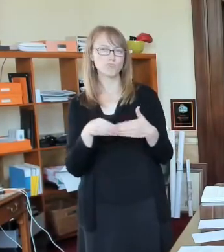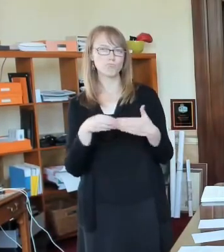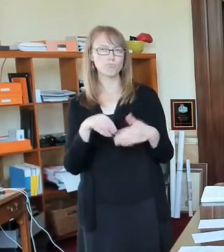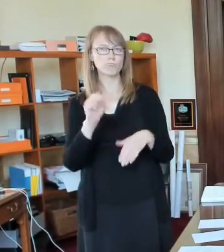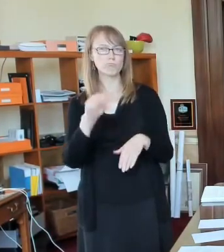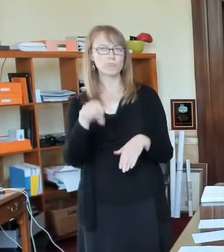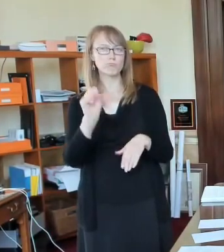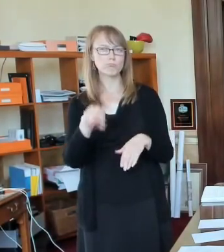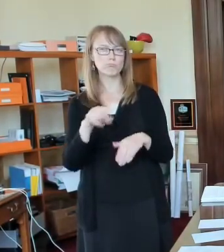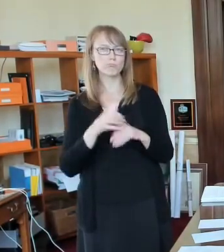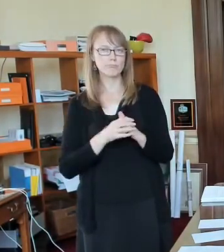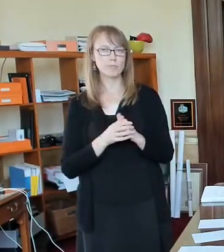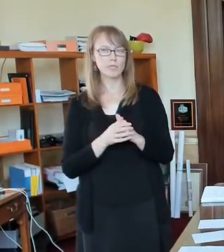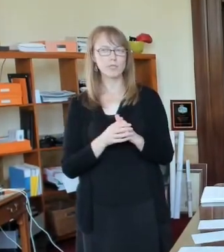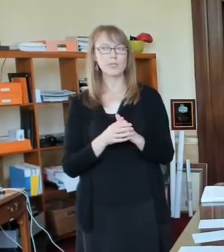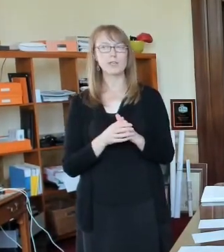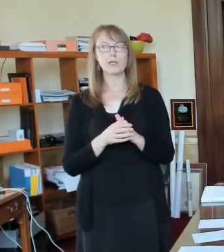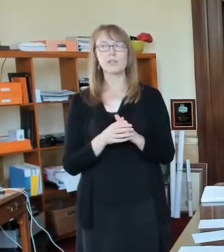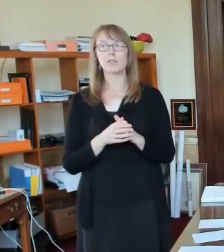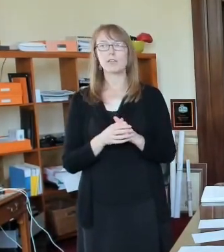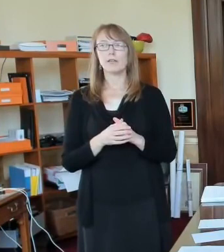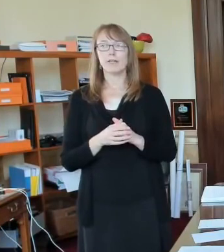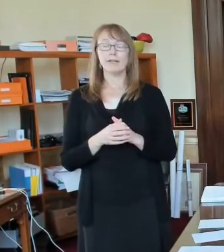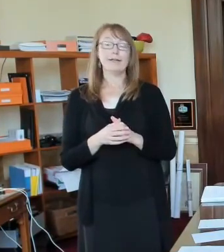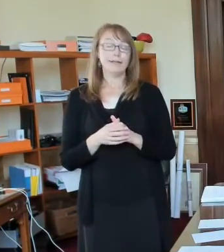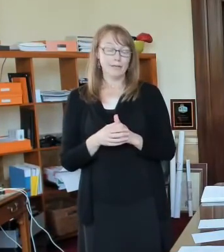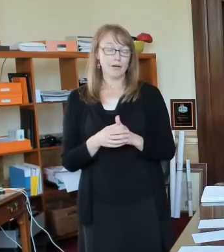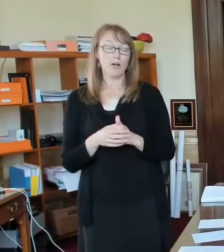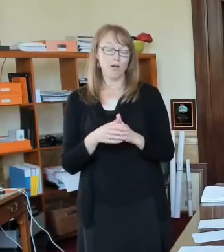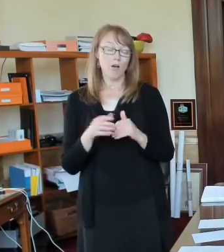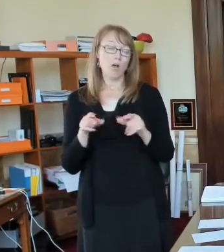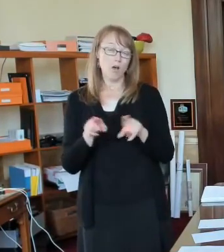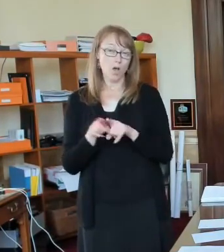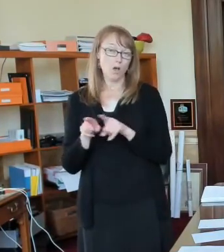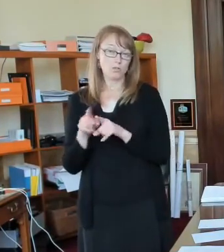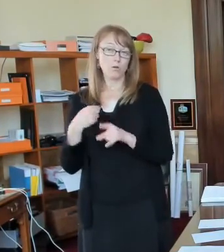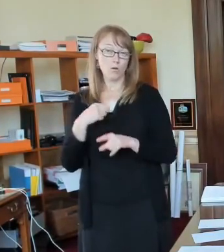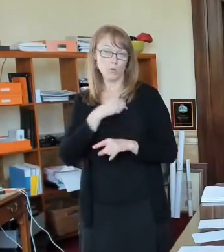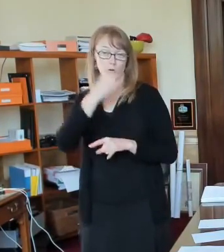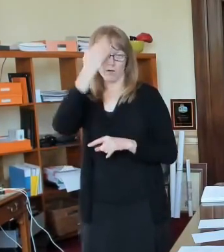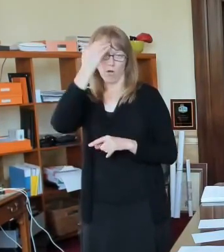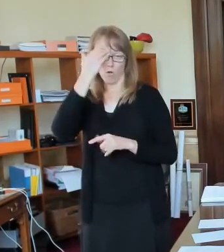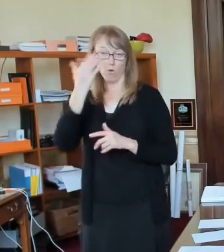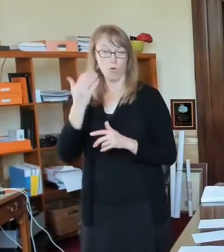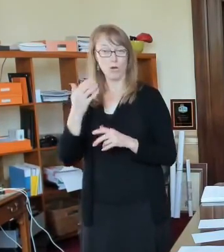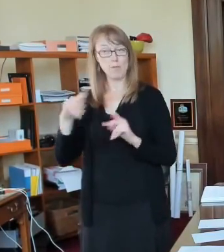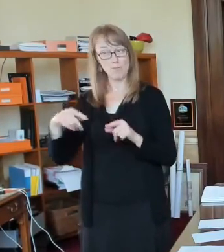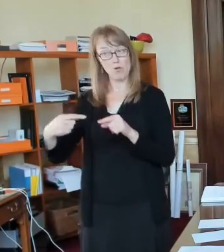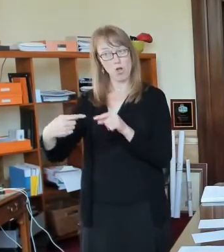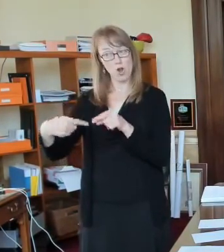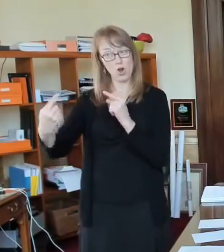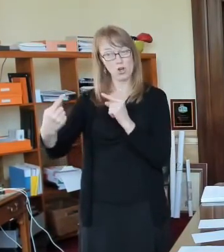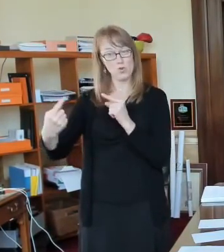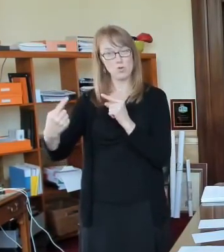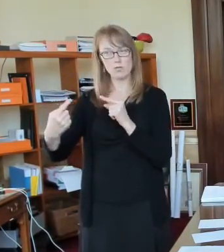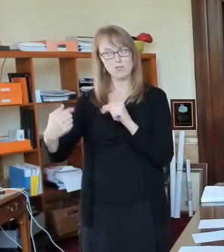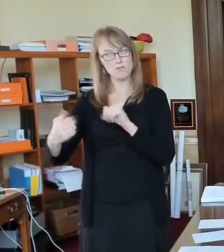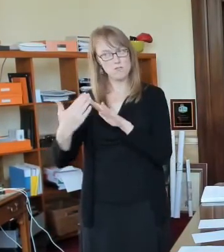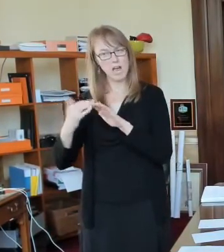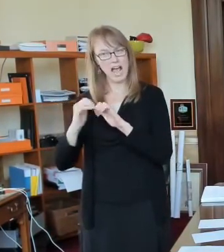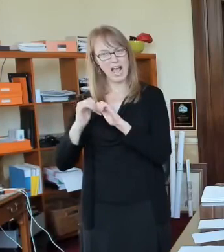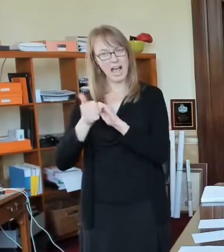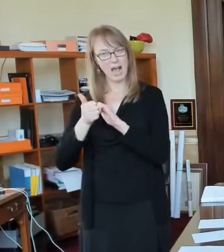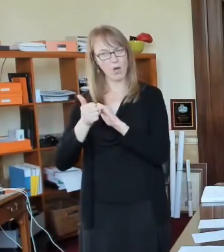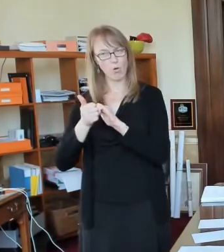many differences are settled with gunfire rather than with words. And of course, we have Cure Violence,